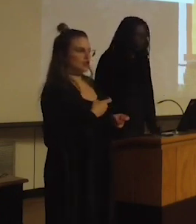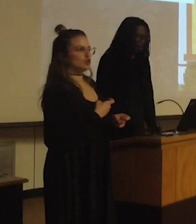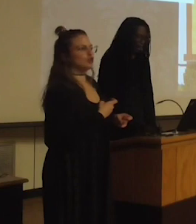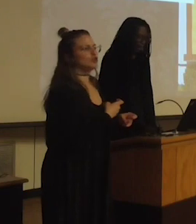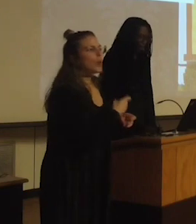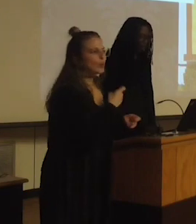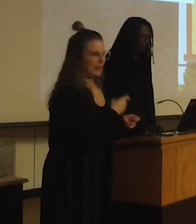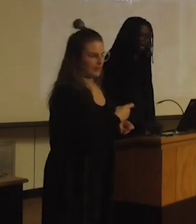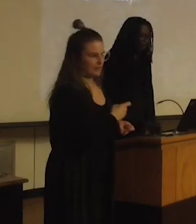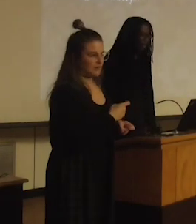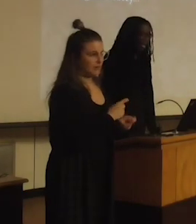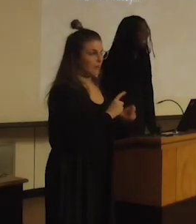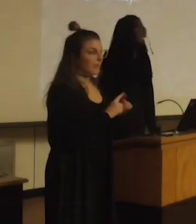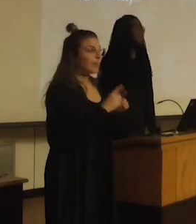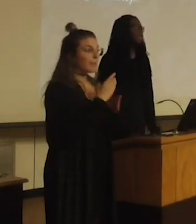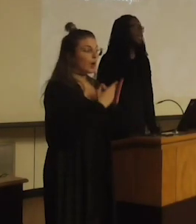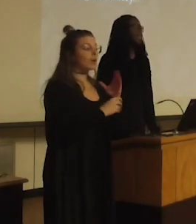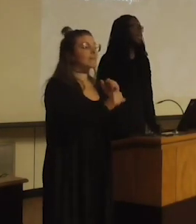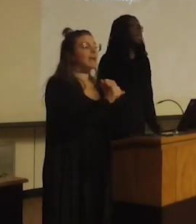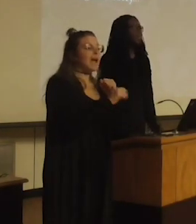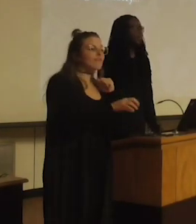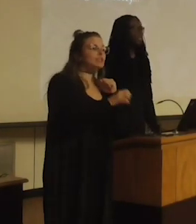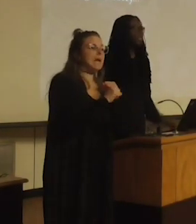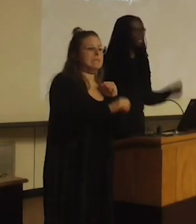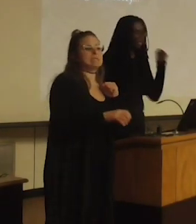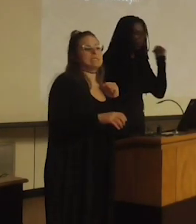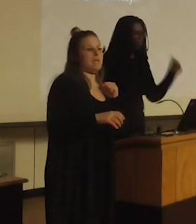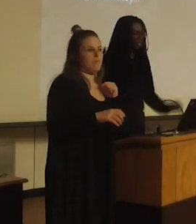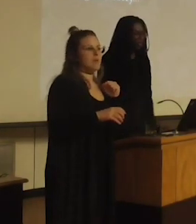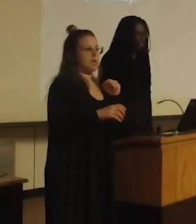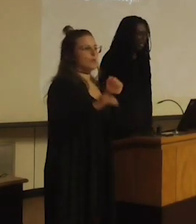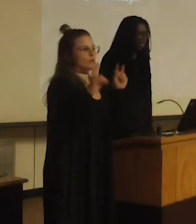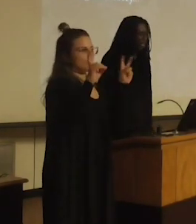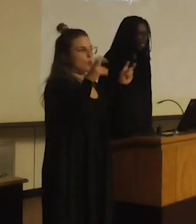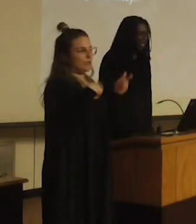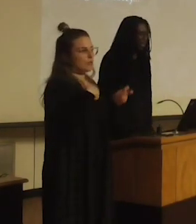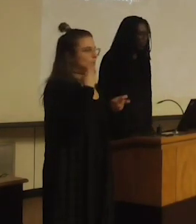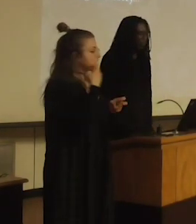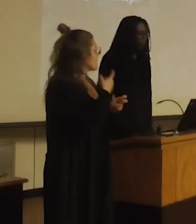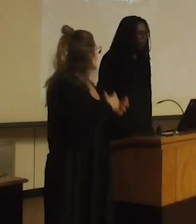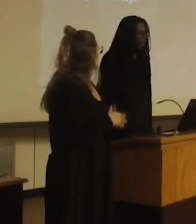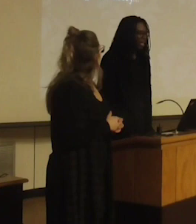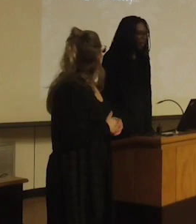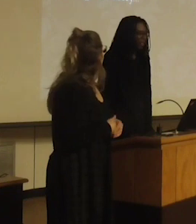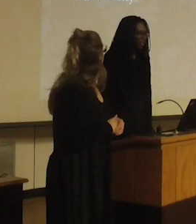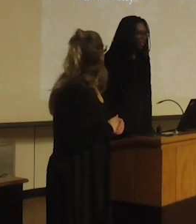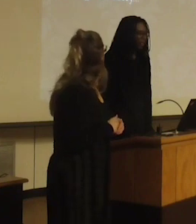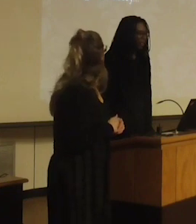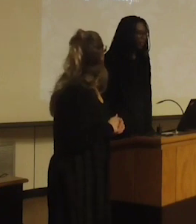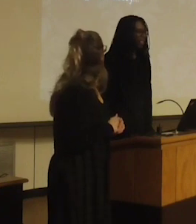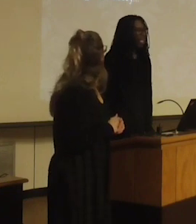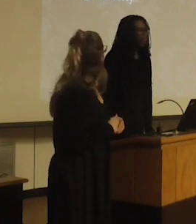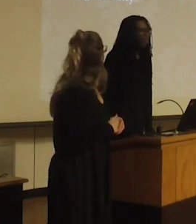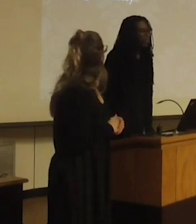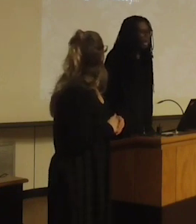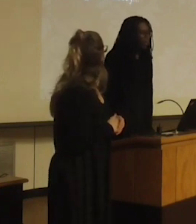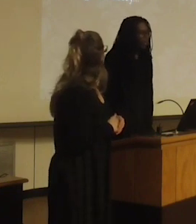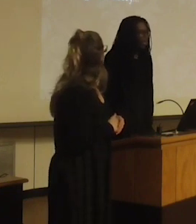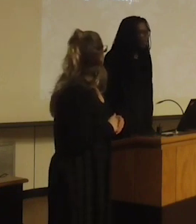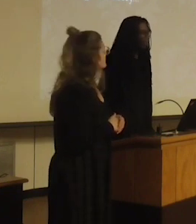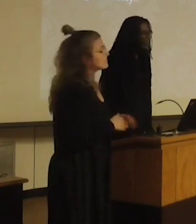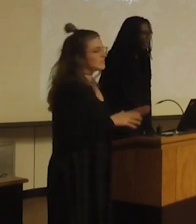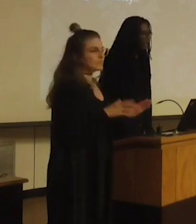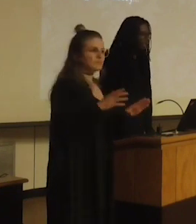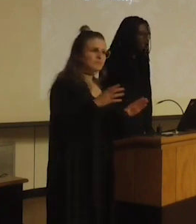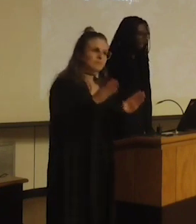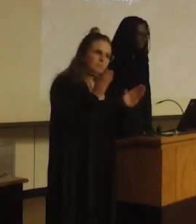way. But part of the advertising campaign was this quote that you see here. It says, "All right, my fellow infidels for Trump." Again, pay